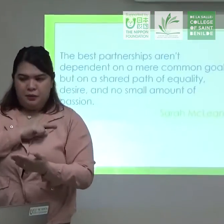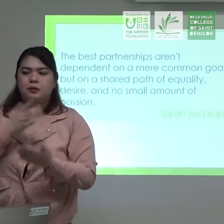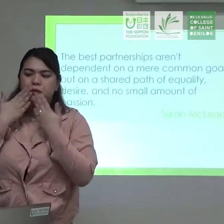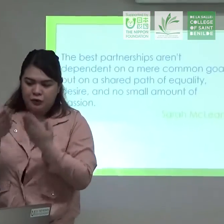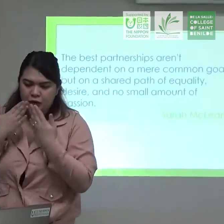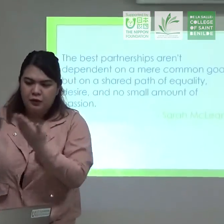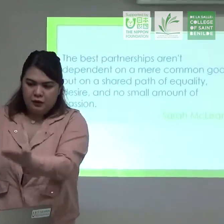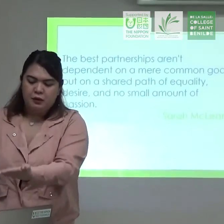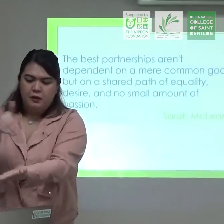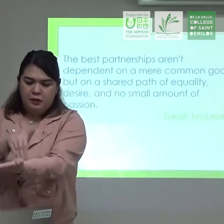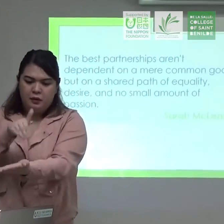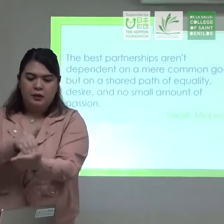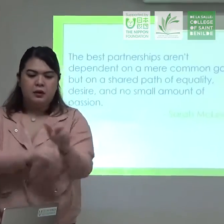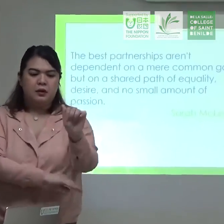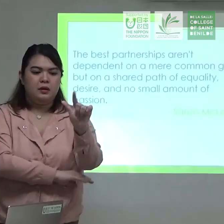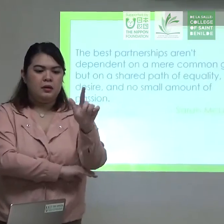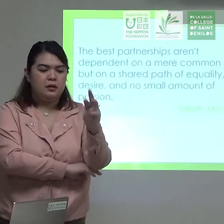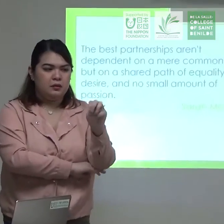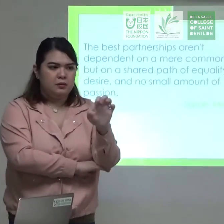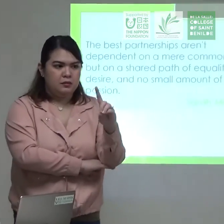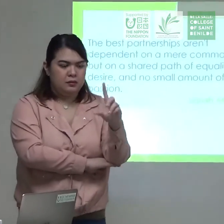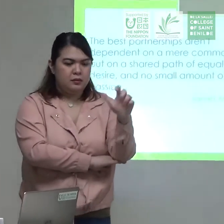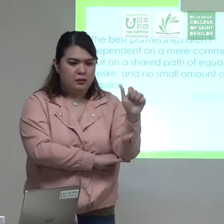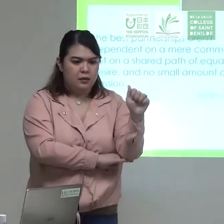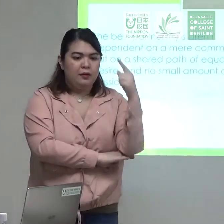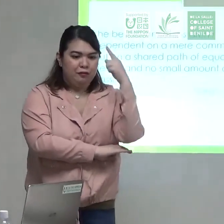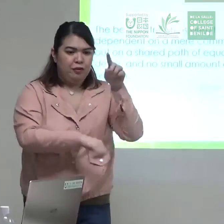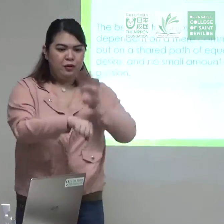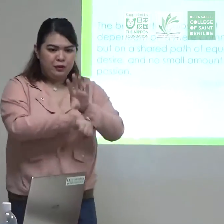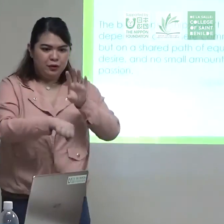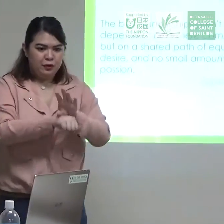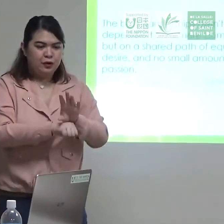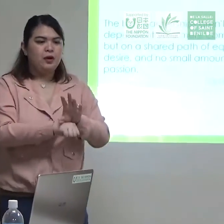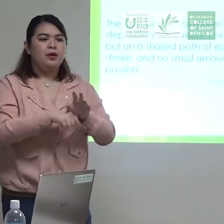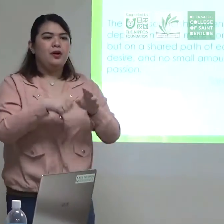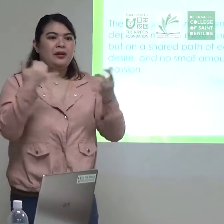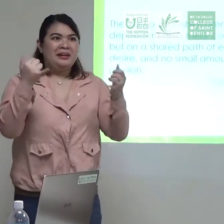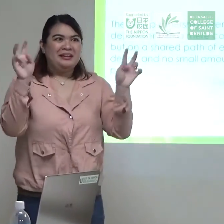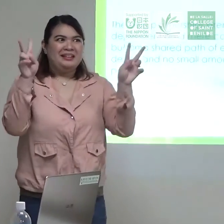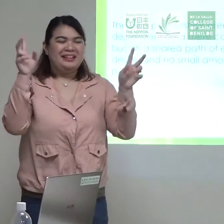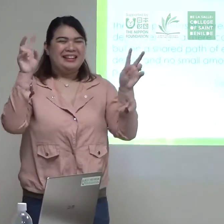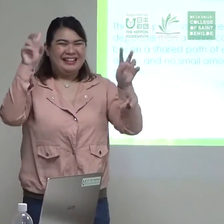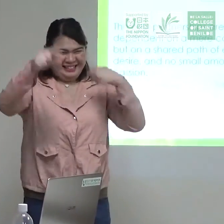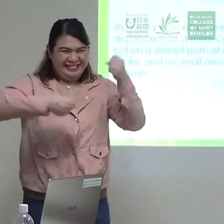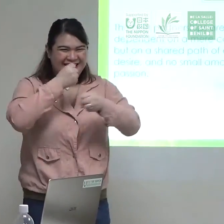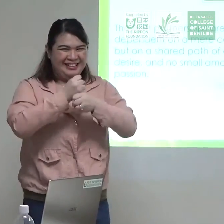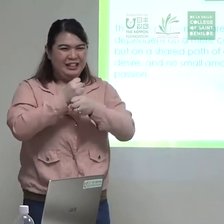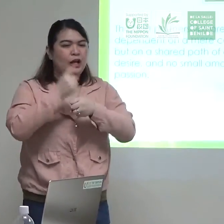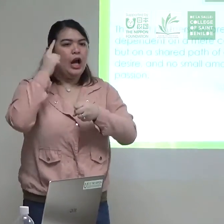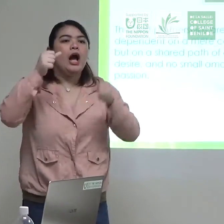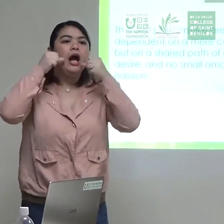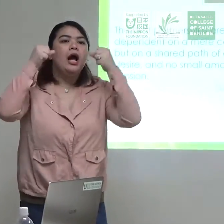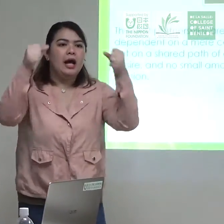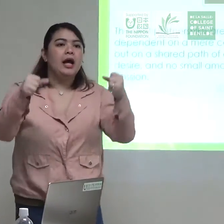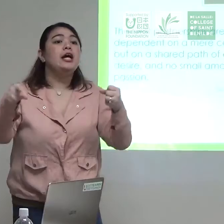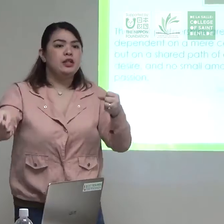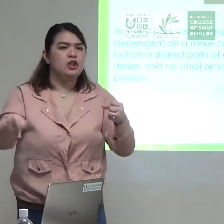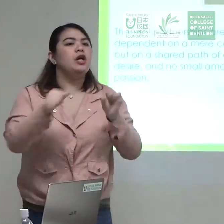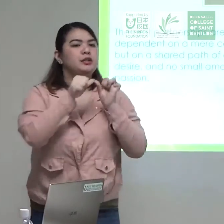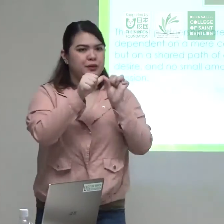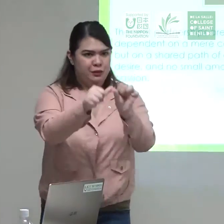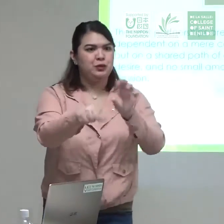Dr. Almeda, for being our consultant for a year. And I would like to announce that she will still be